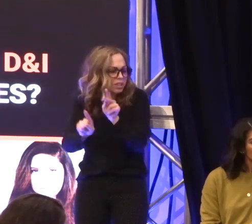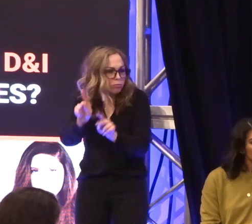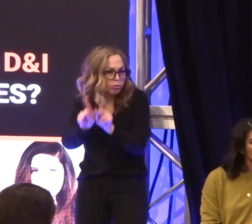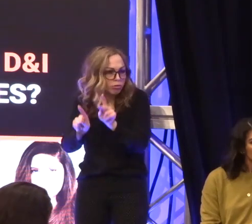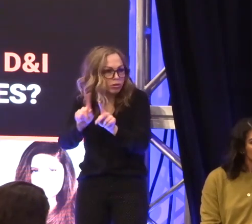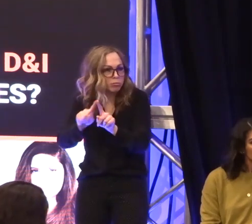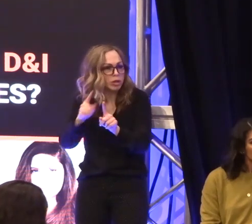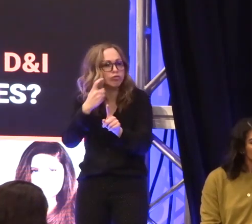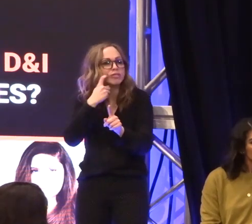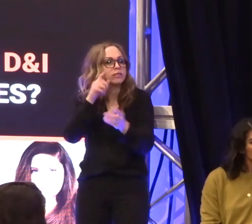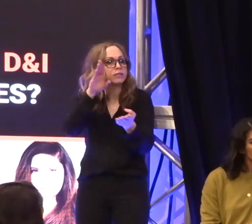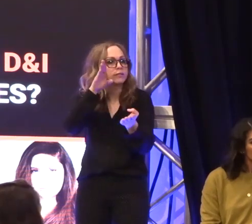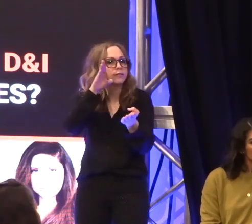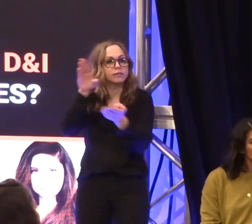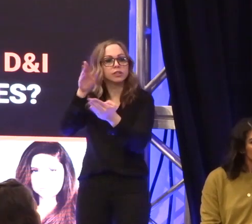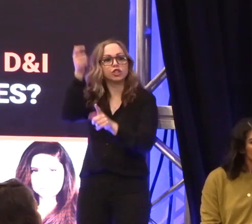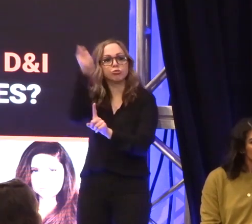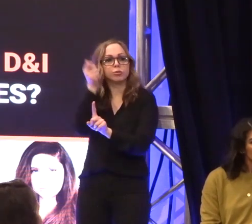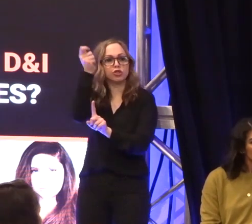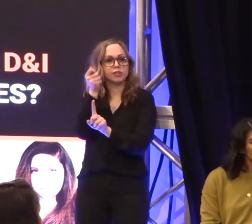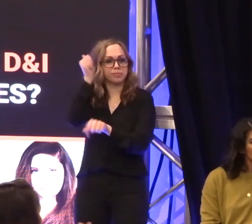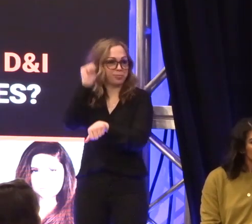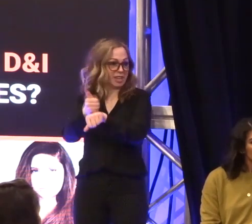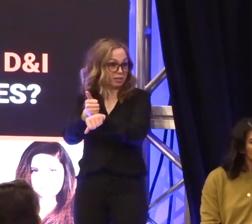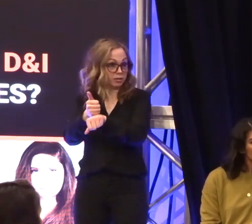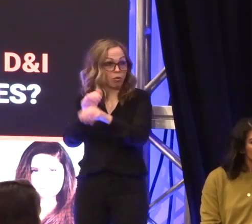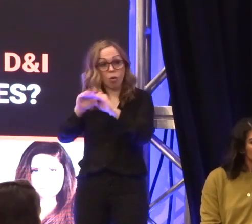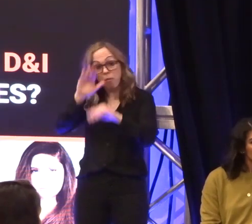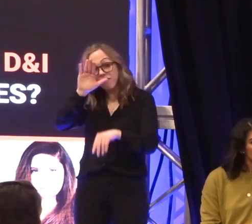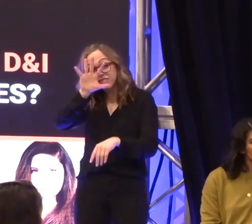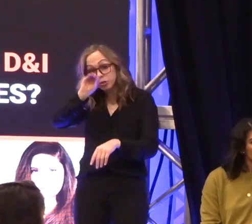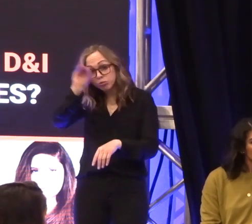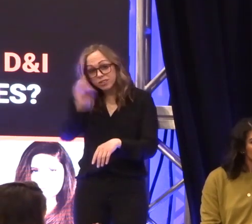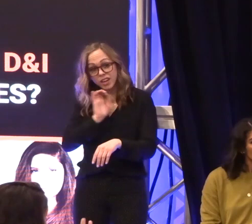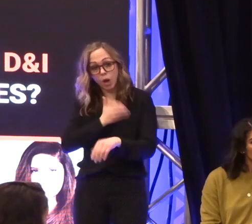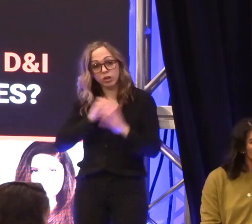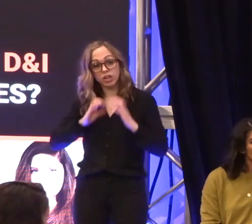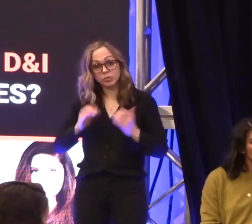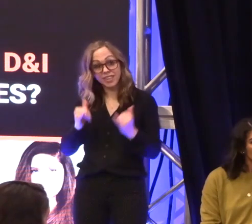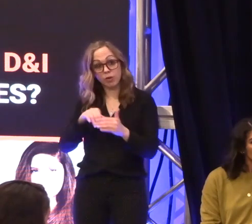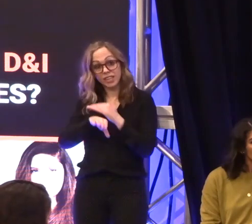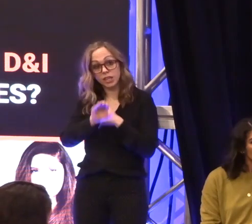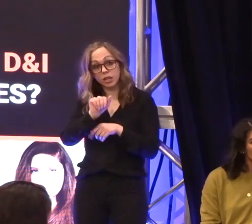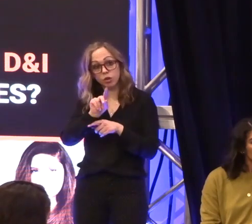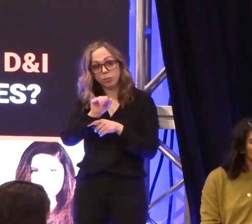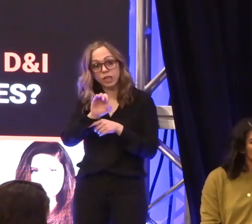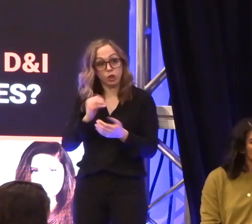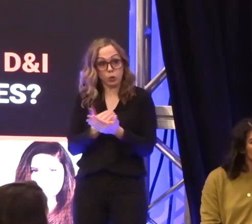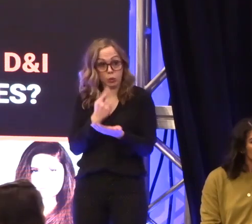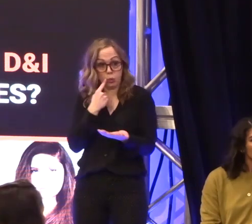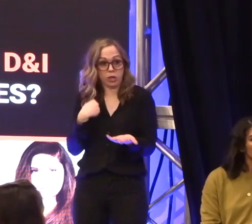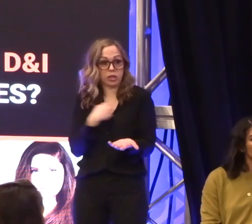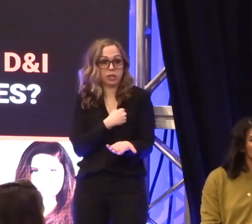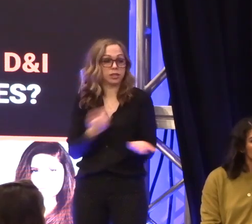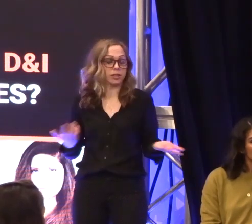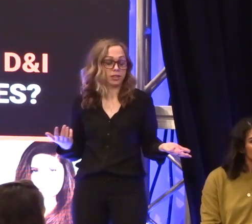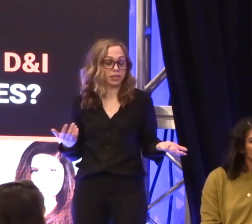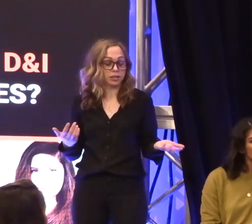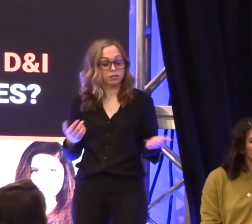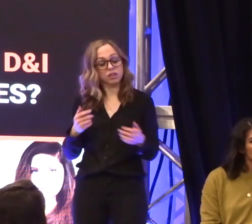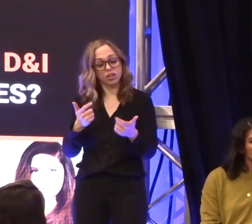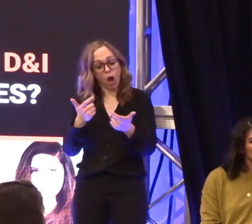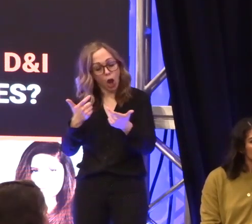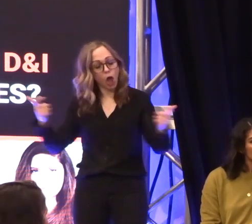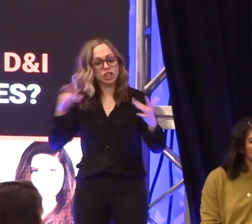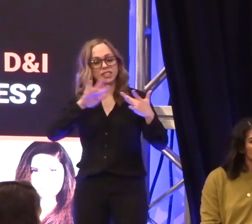last years, we moved to a subscription-based business. Over 50% of the customers coming into Adobe now are new to the company. We have the